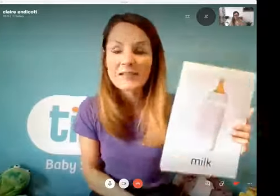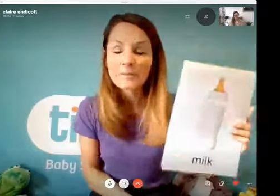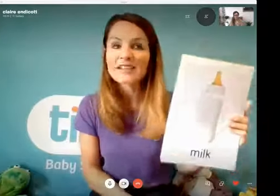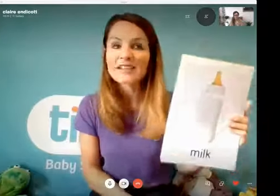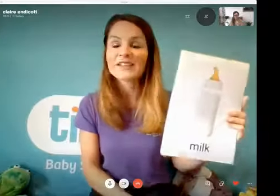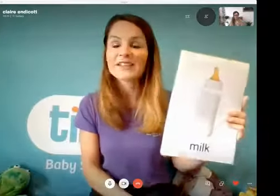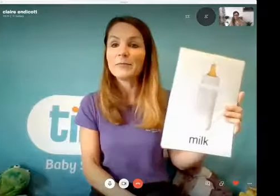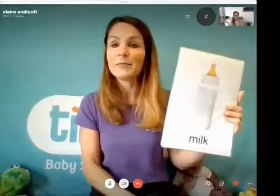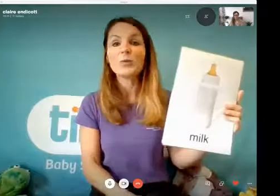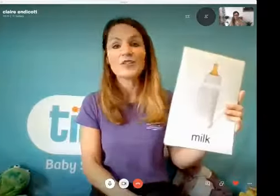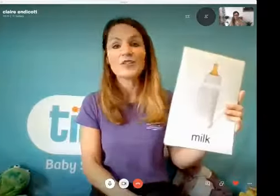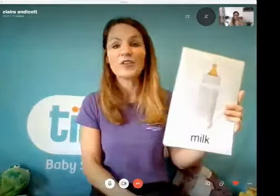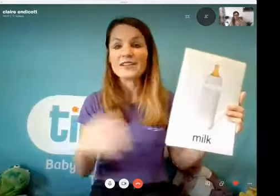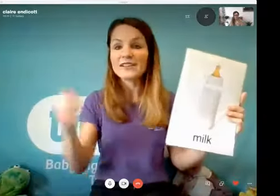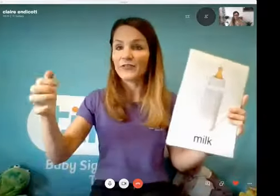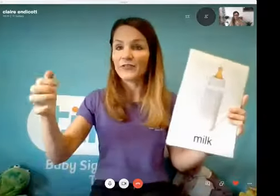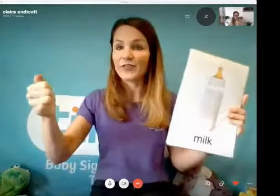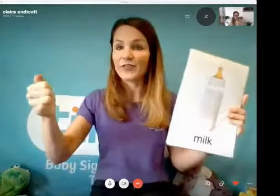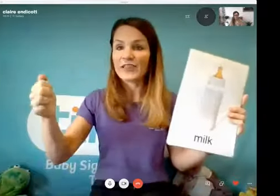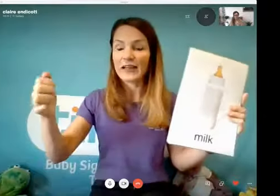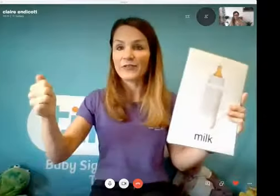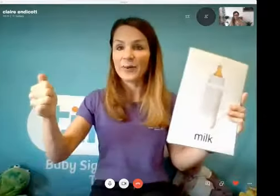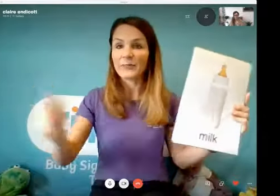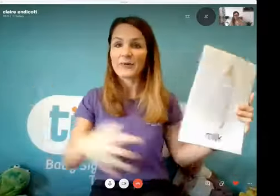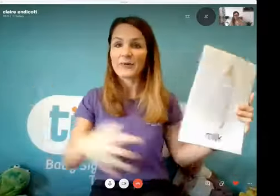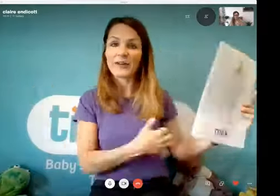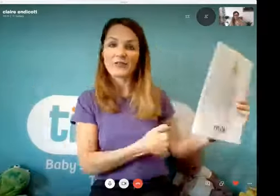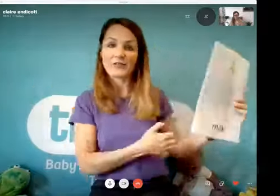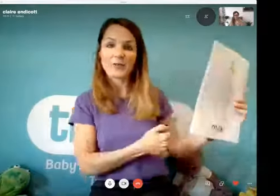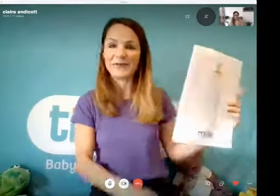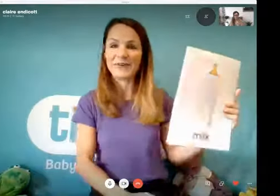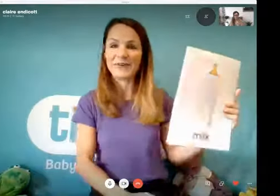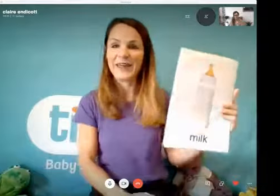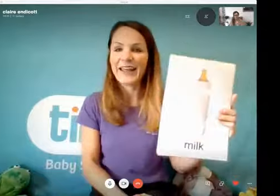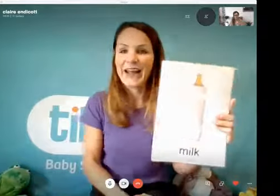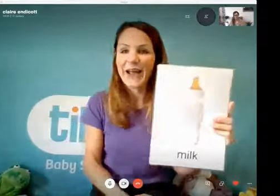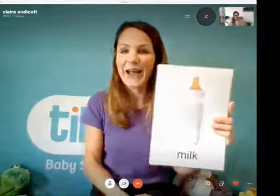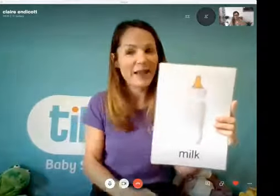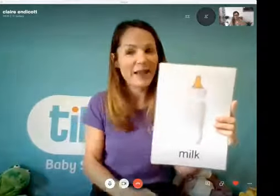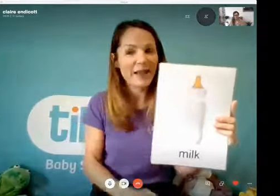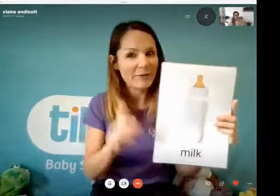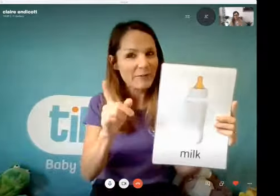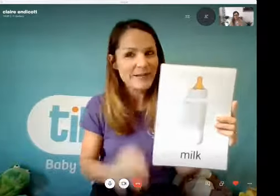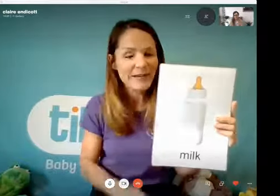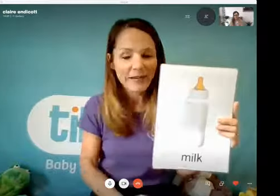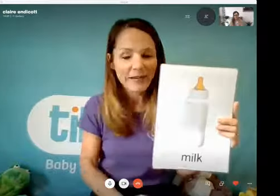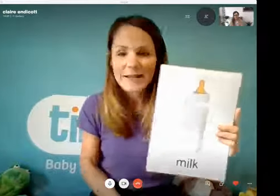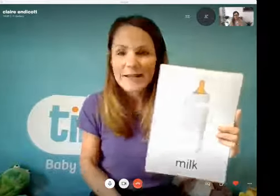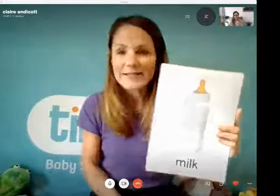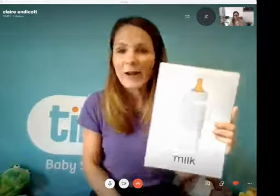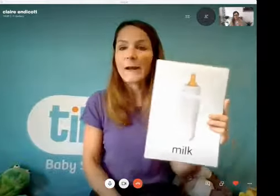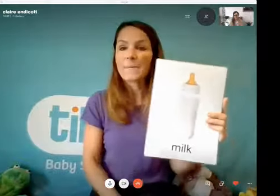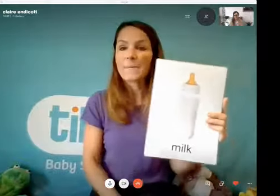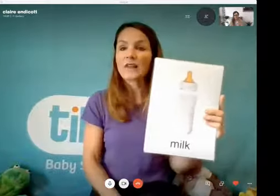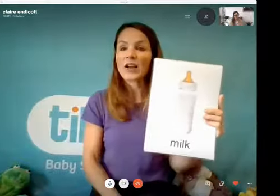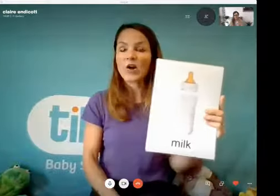sign milk differently. So for this, for bottle milk and for breast milk, they can get quite particular. So, all right, everybody, I